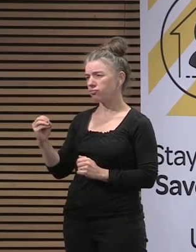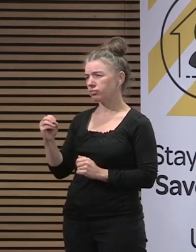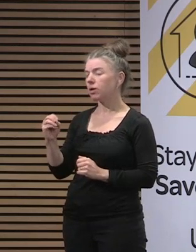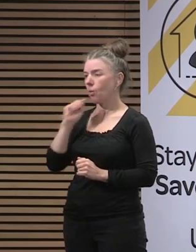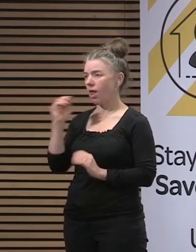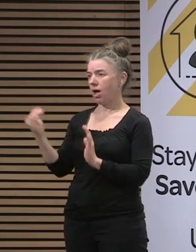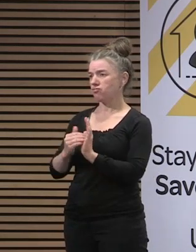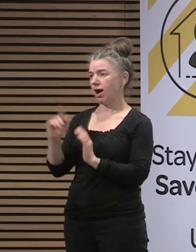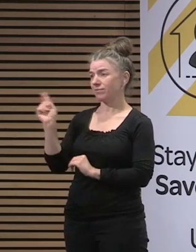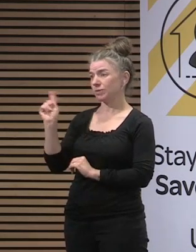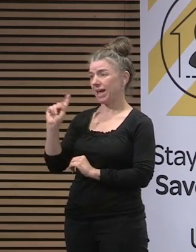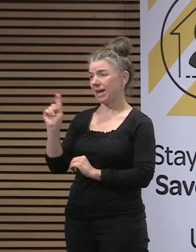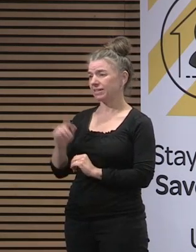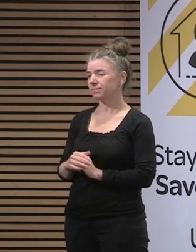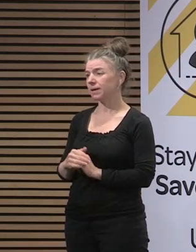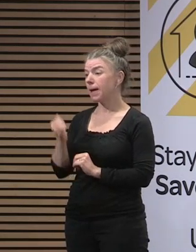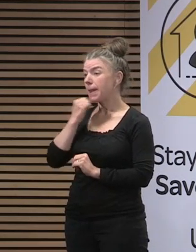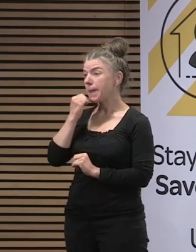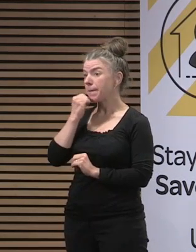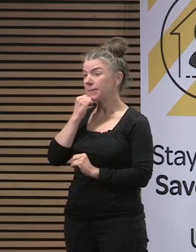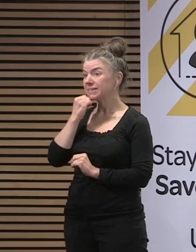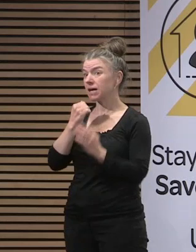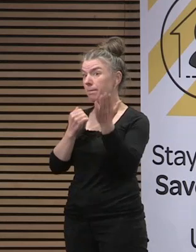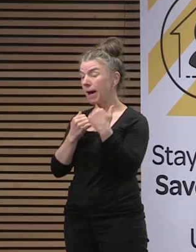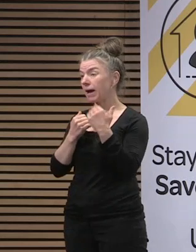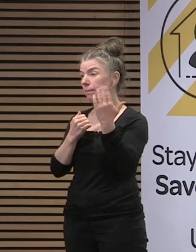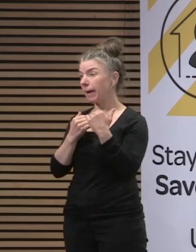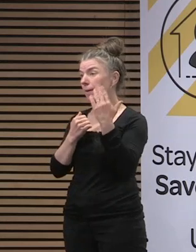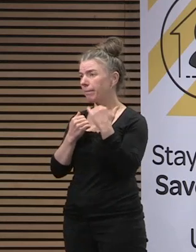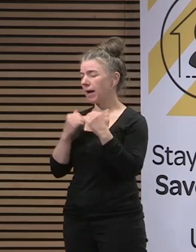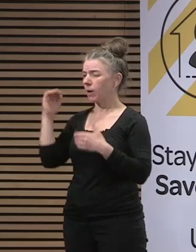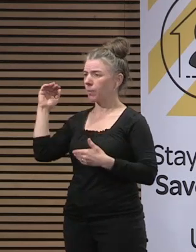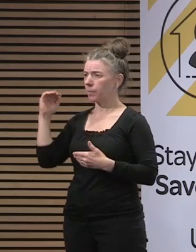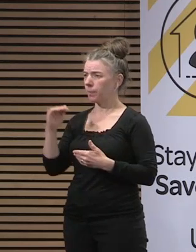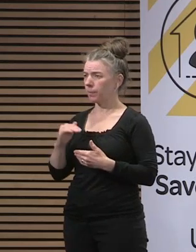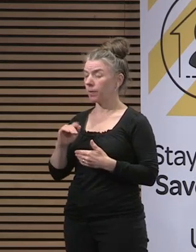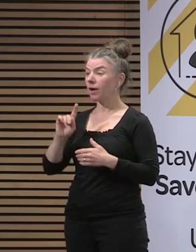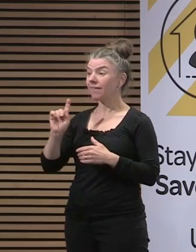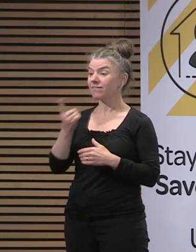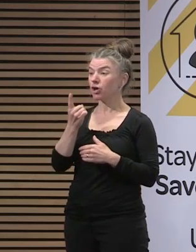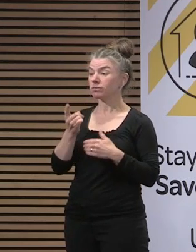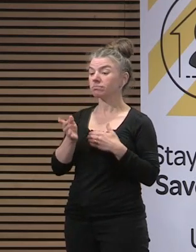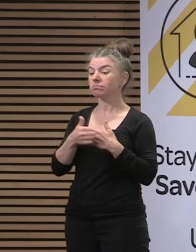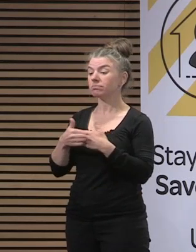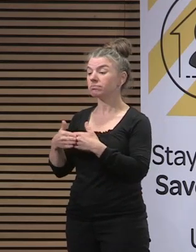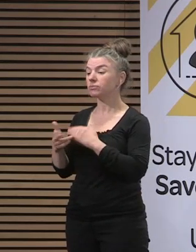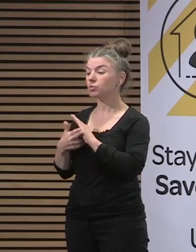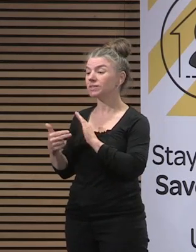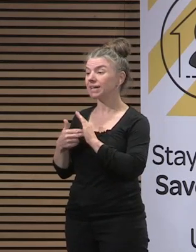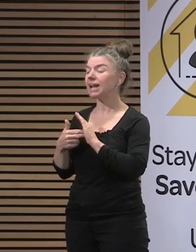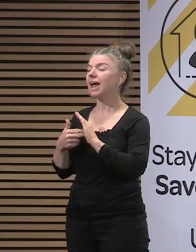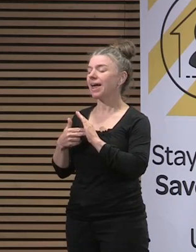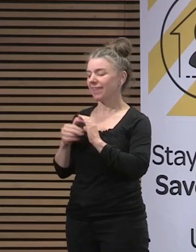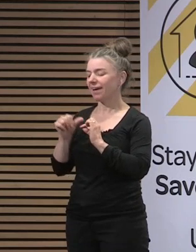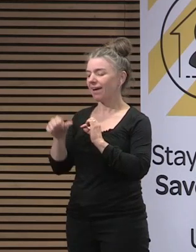today. These numbers have been falling dramatically following an initial influx after the lockdown was announced. As you